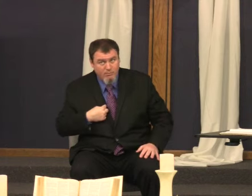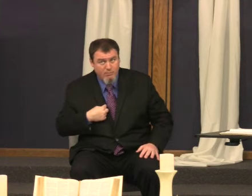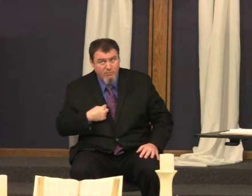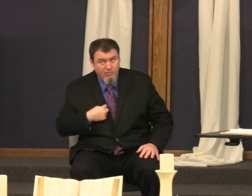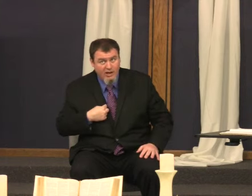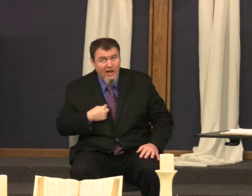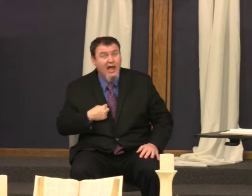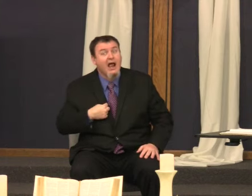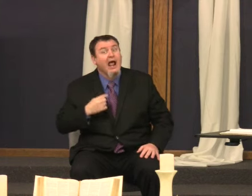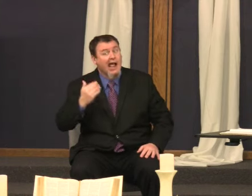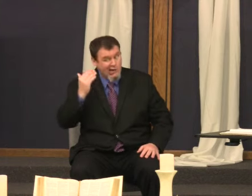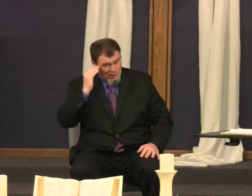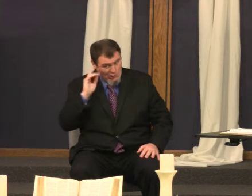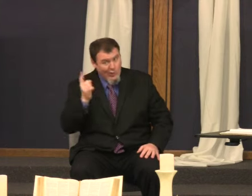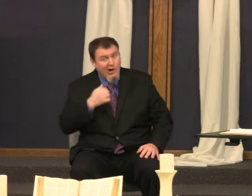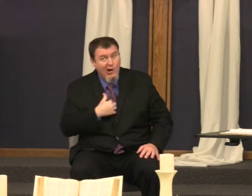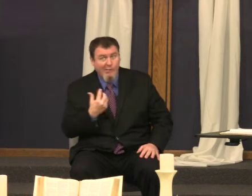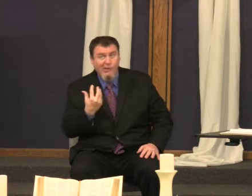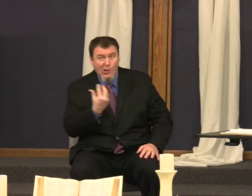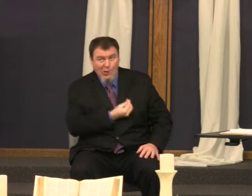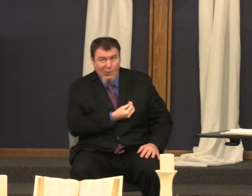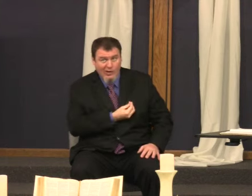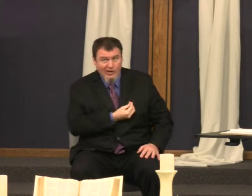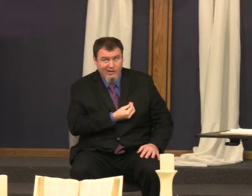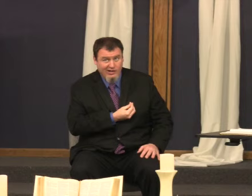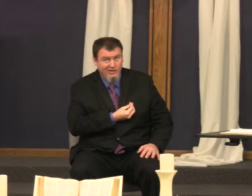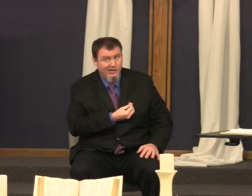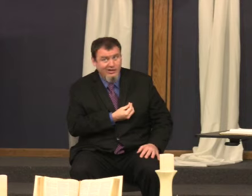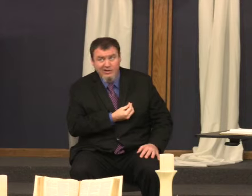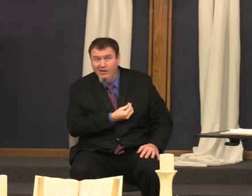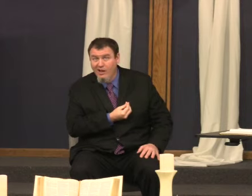Because I know where I came from. And I know where I'm going.